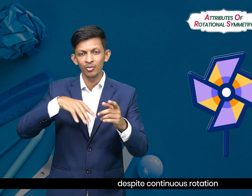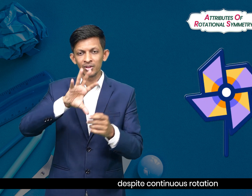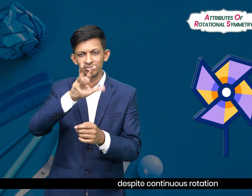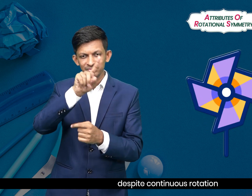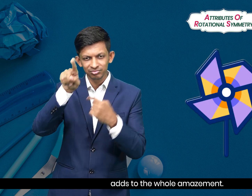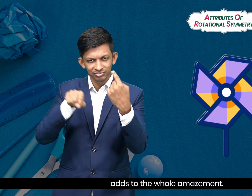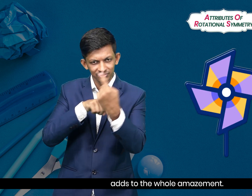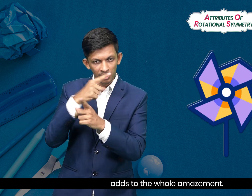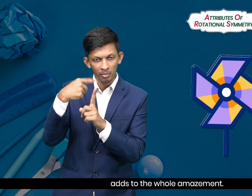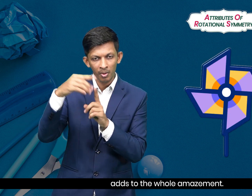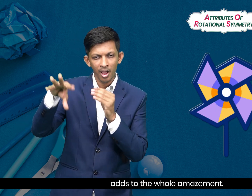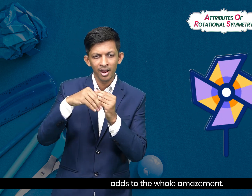rotation adds to the whole amazement.